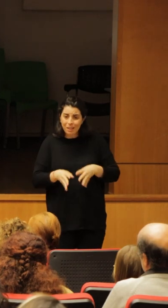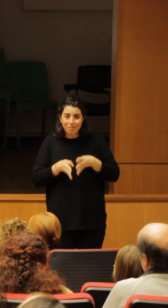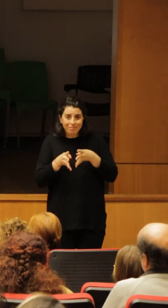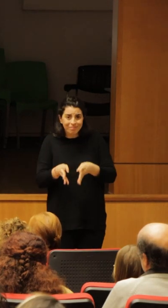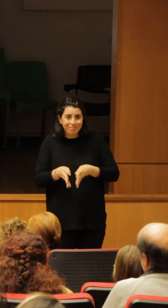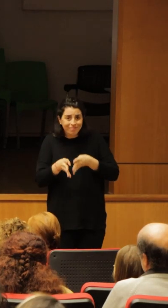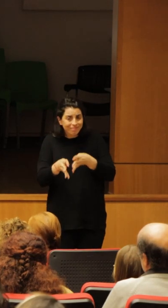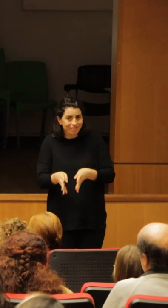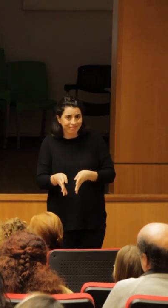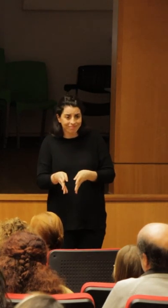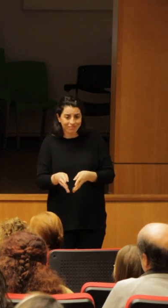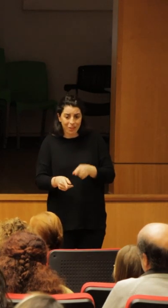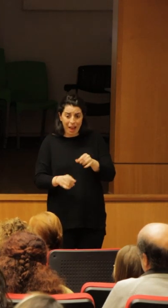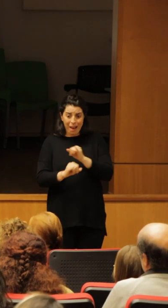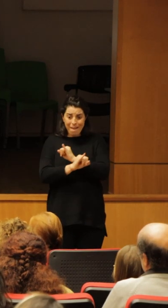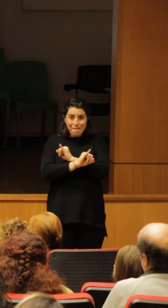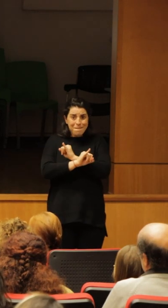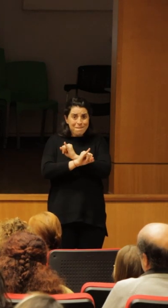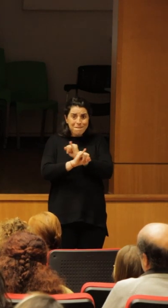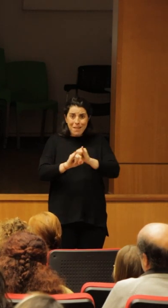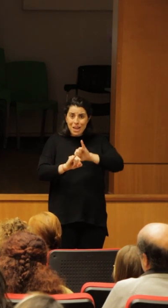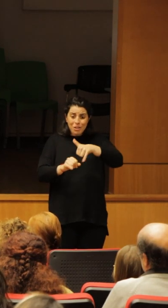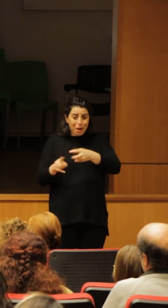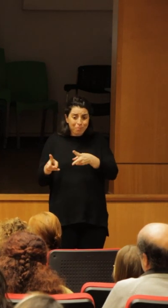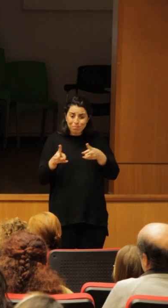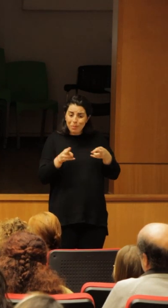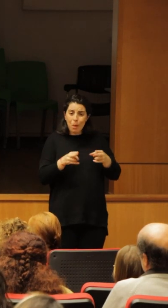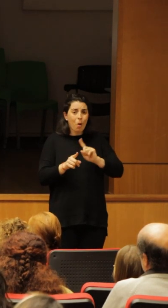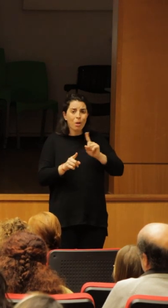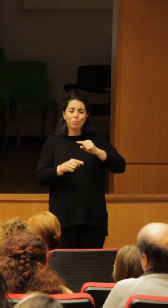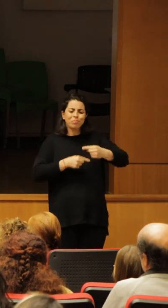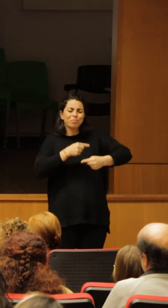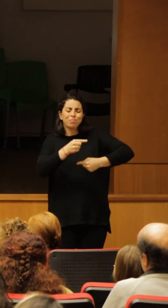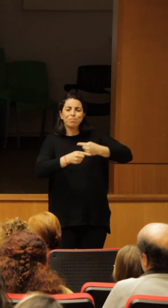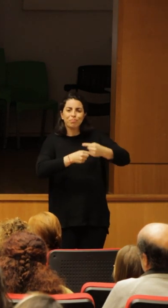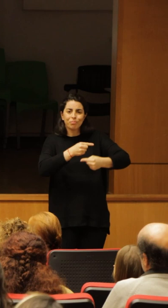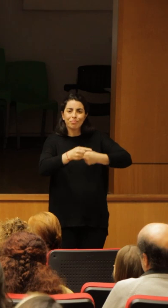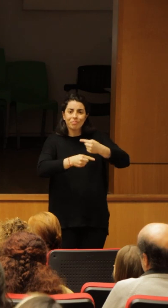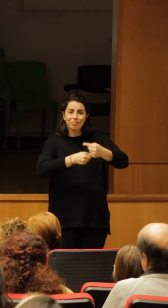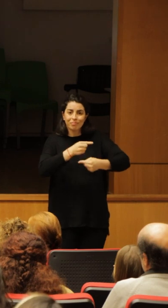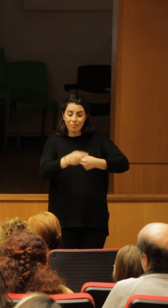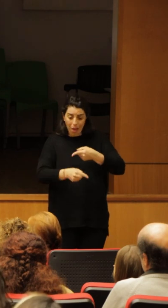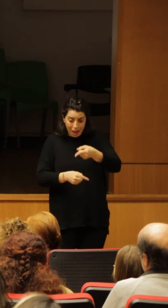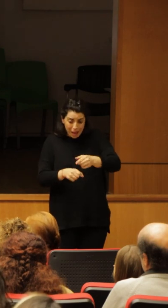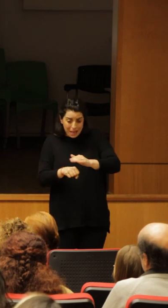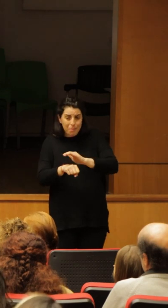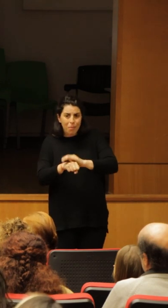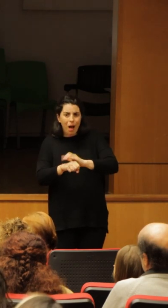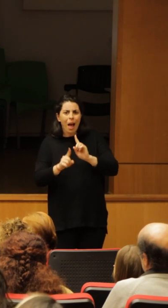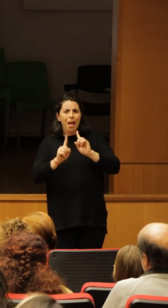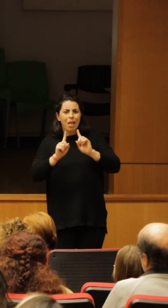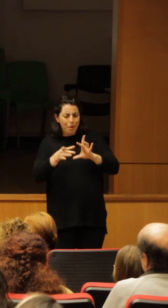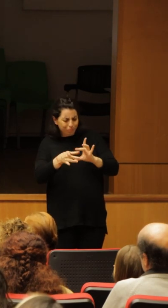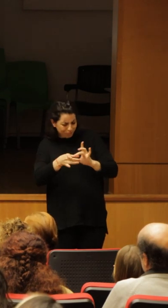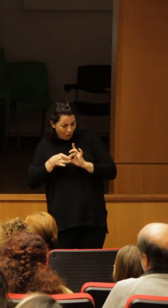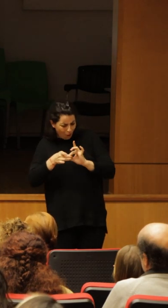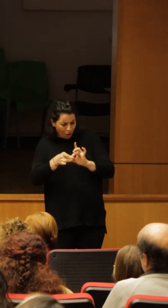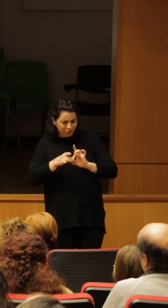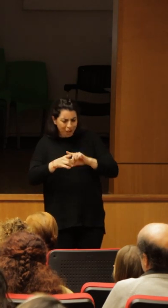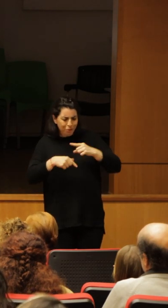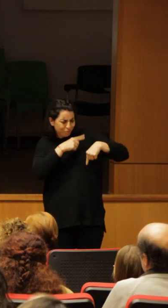y ahí no se acababa tampoco la cosa. Había más todavía. And that must be very relatable to us. Y eso de repente se relaciona con nosotros.